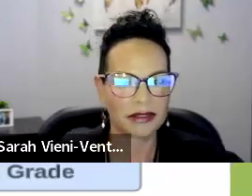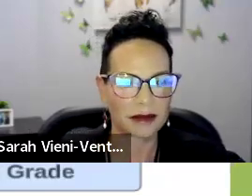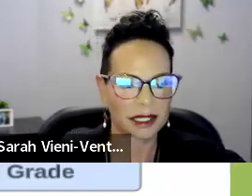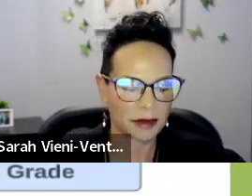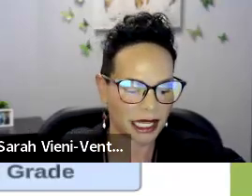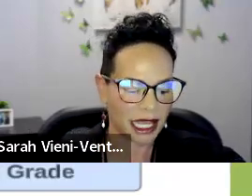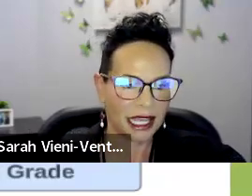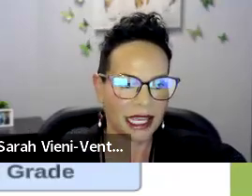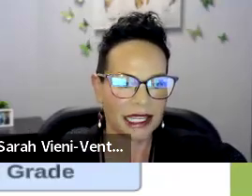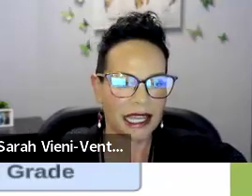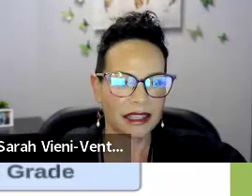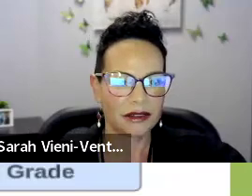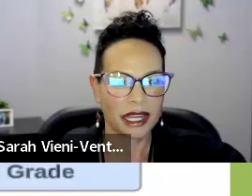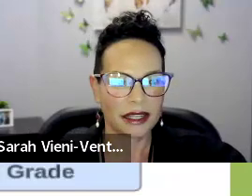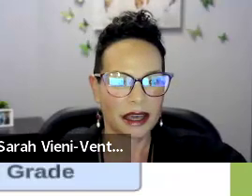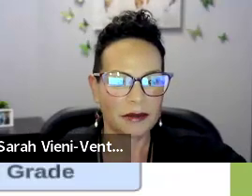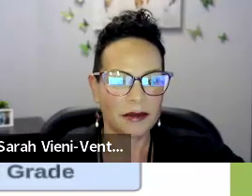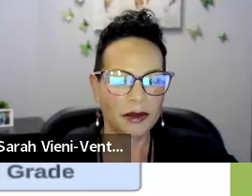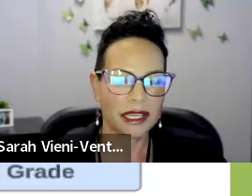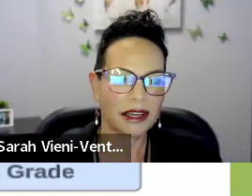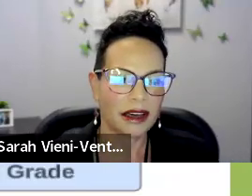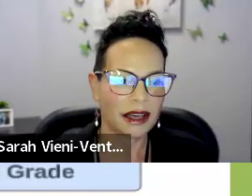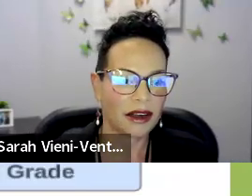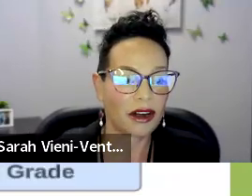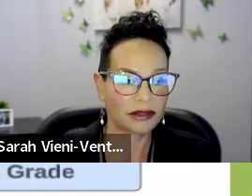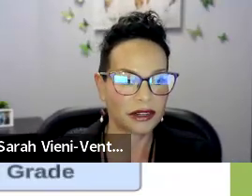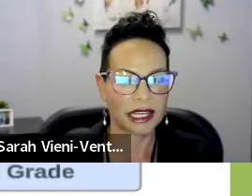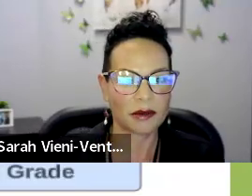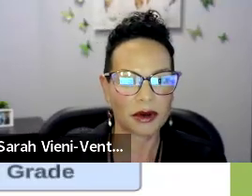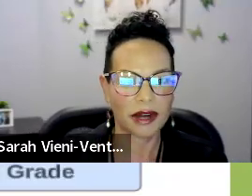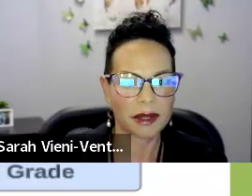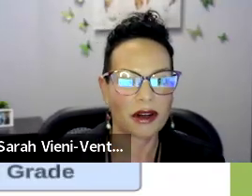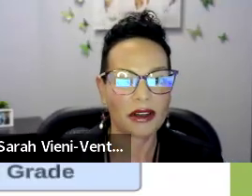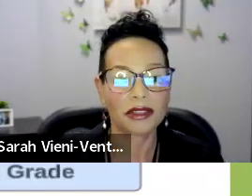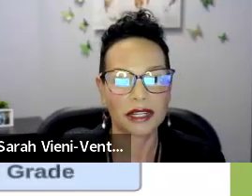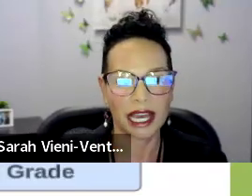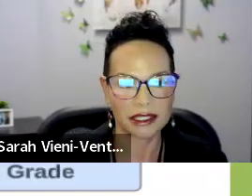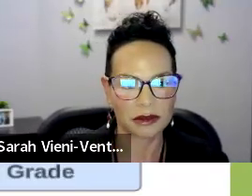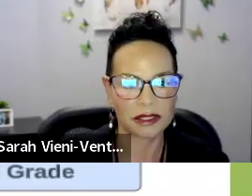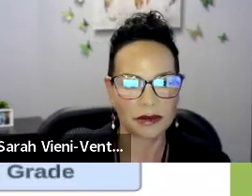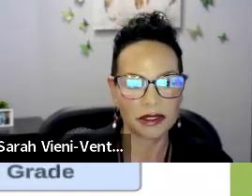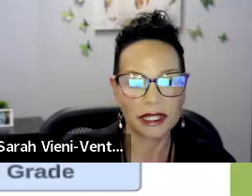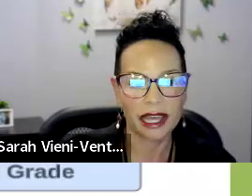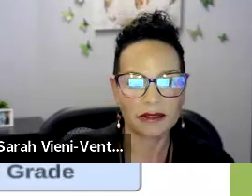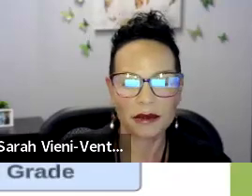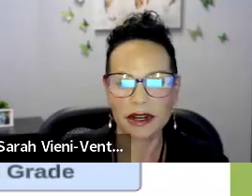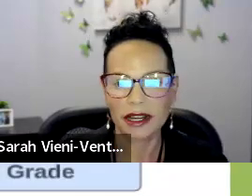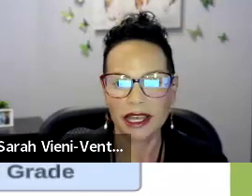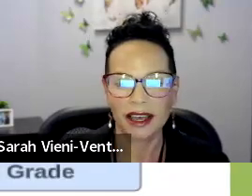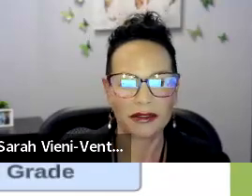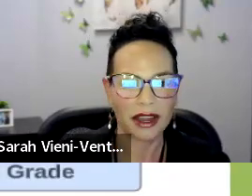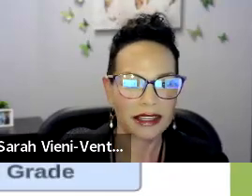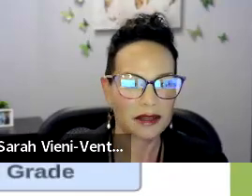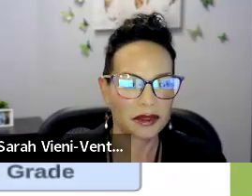to some of our families, but in ninth grade, we are offering our program at all 3 high schools. And we're doing that